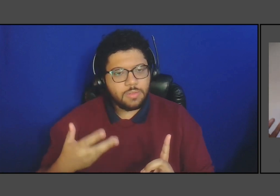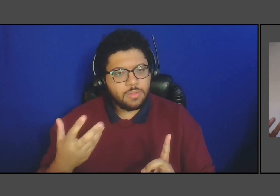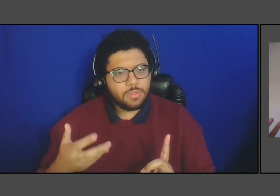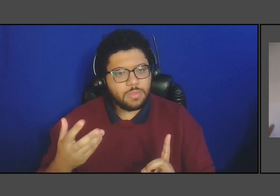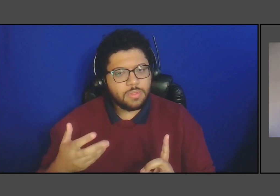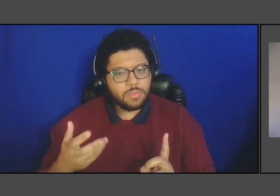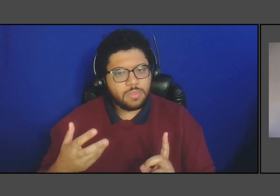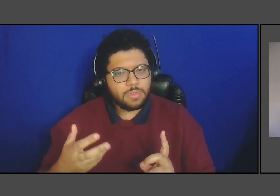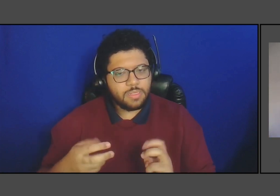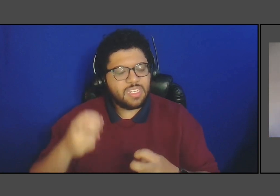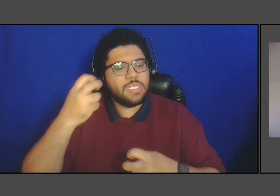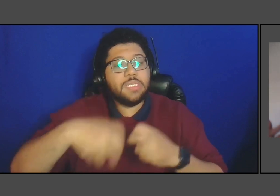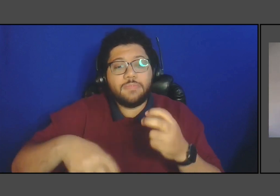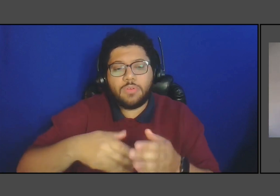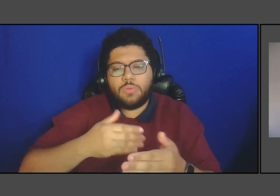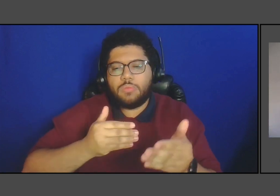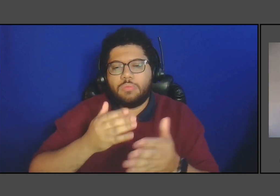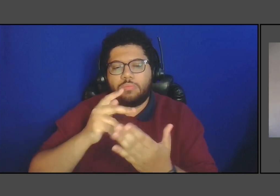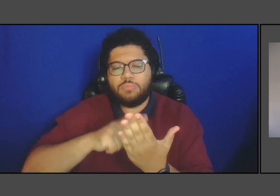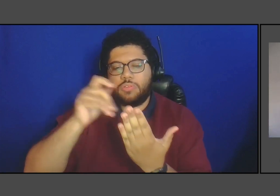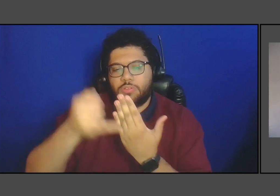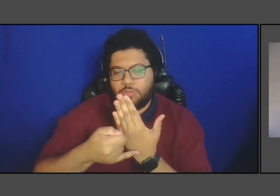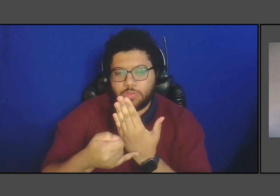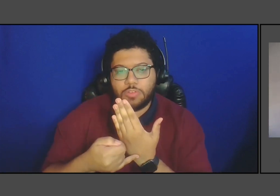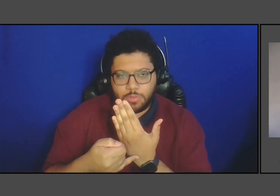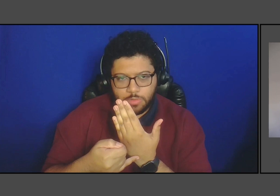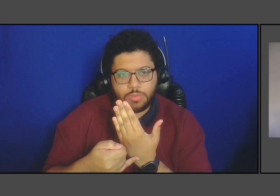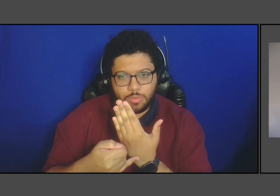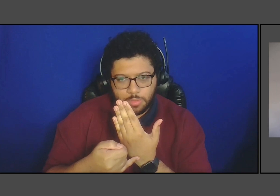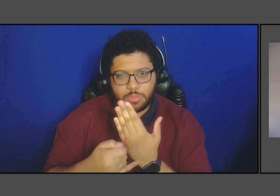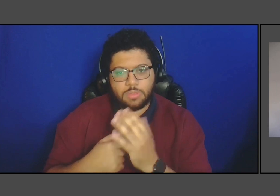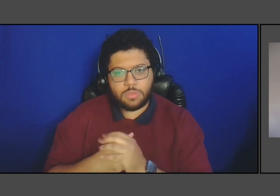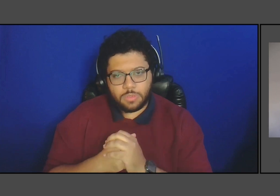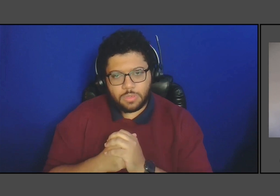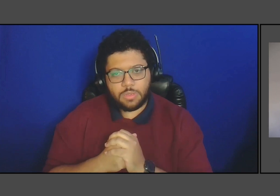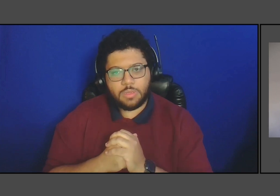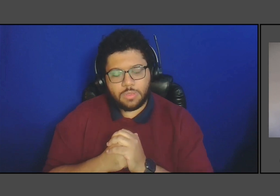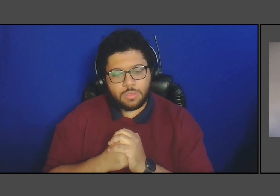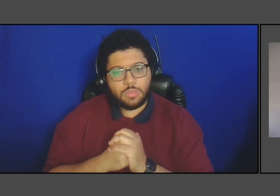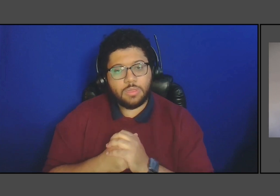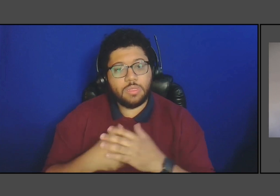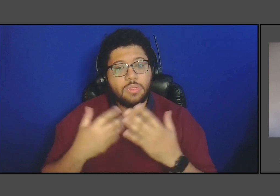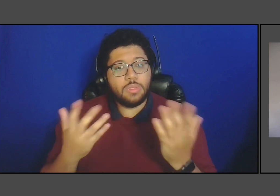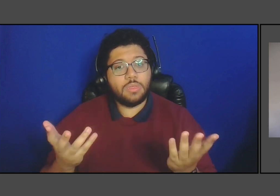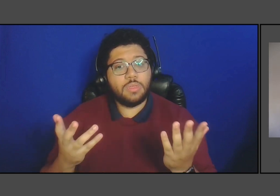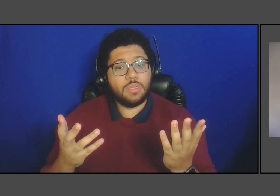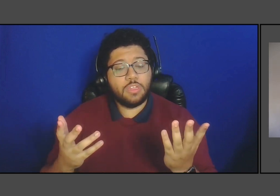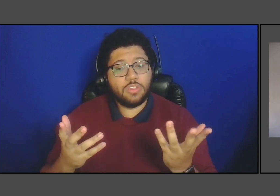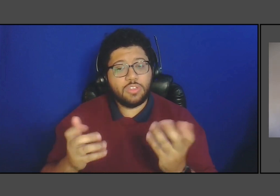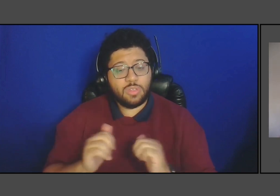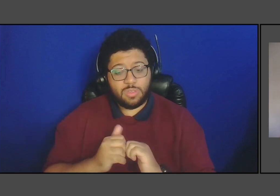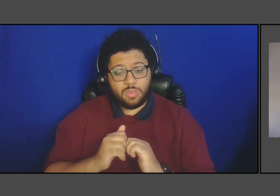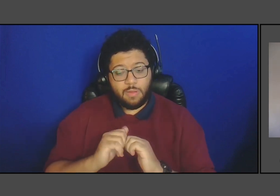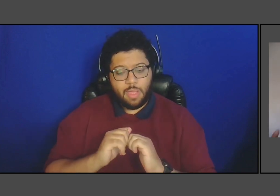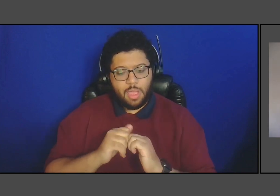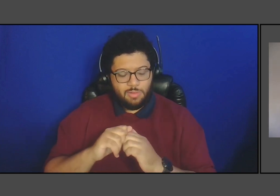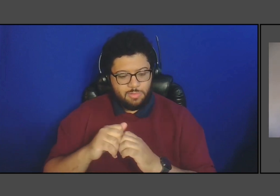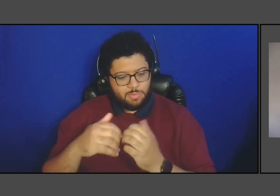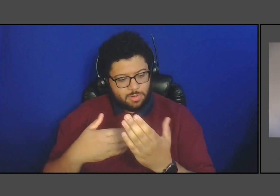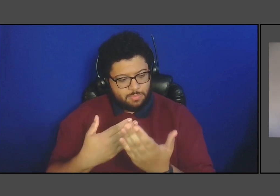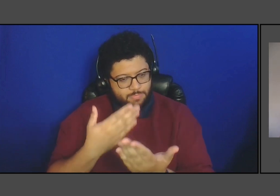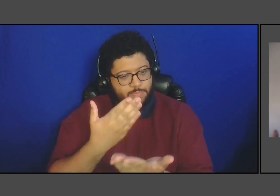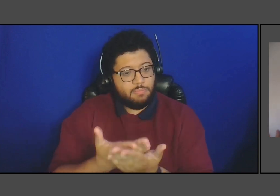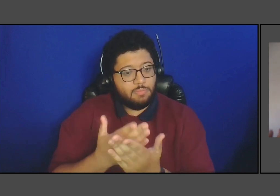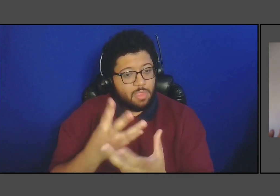project to pull off because of what you just mentioned. And so the way that I came to it is by just